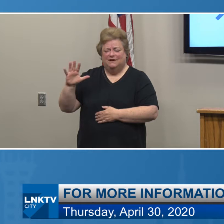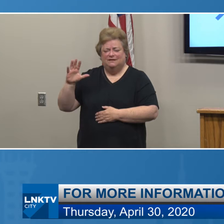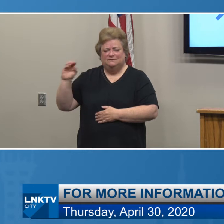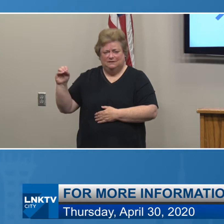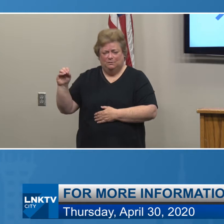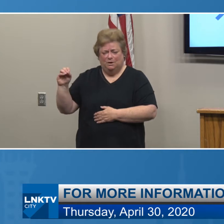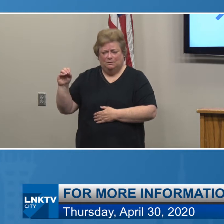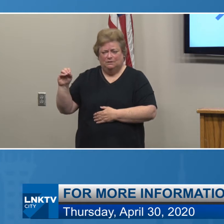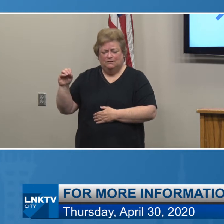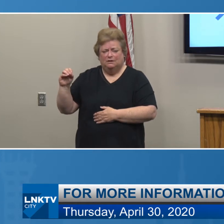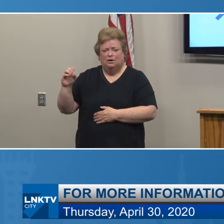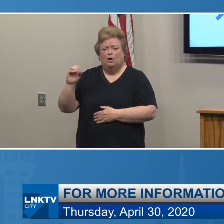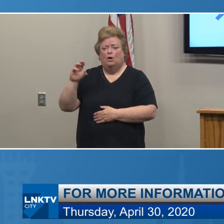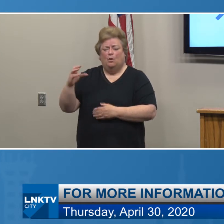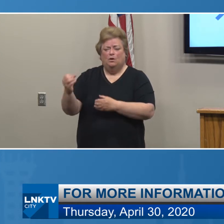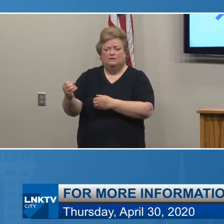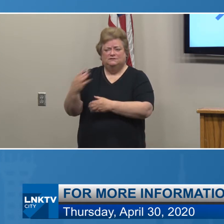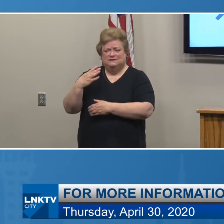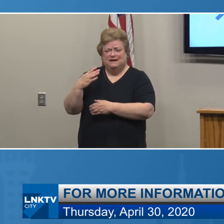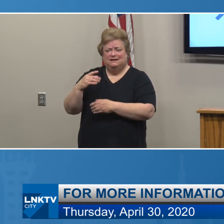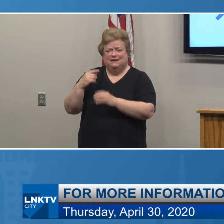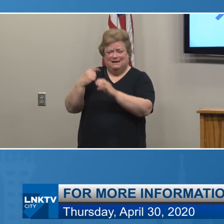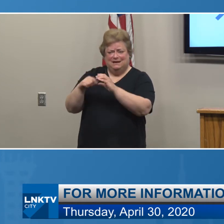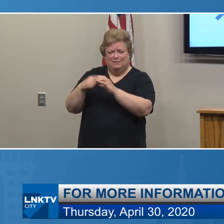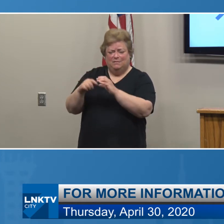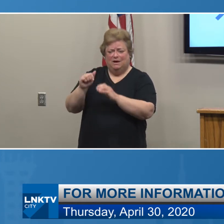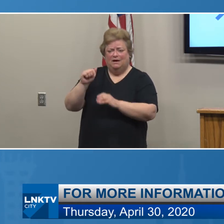402-480-6550 or send us an email at